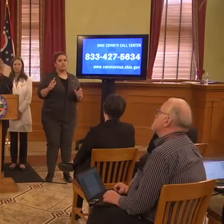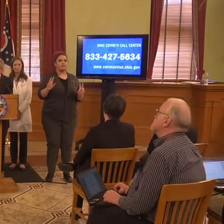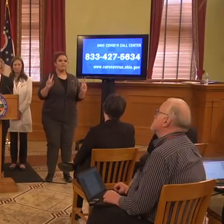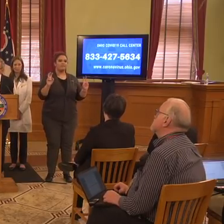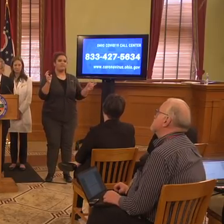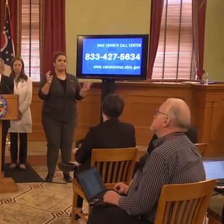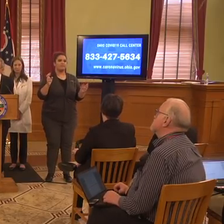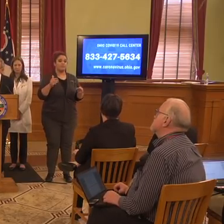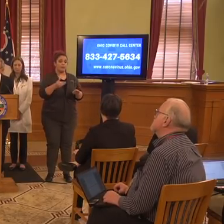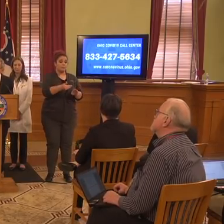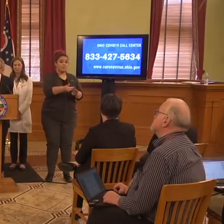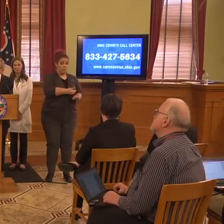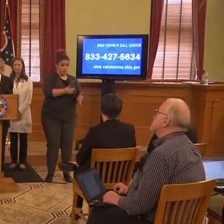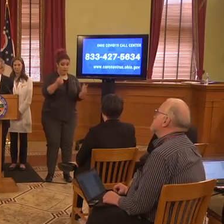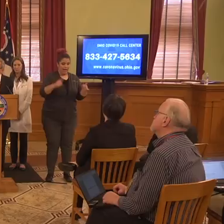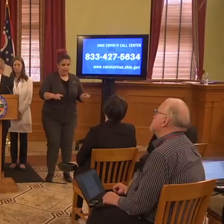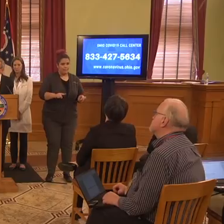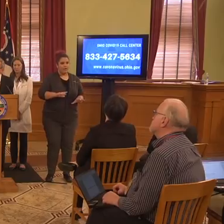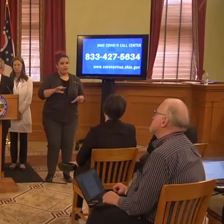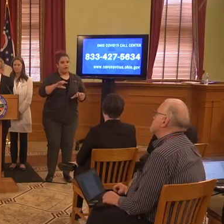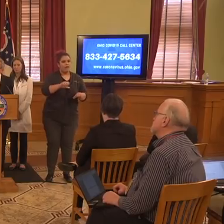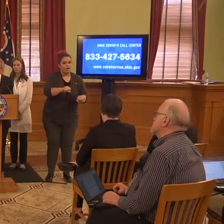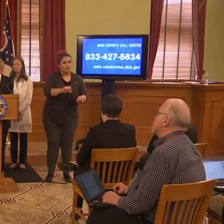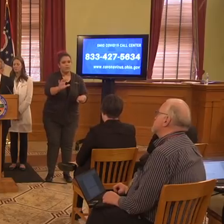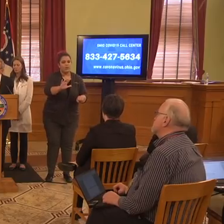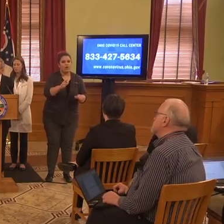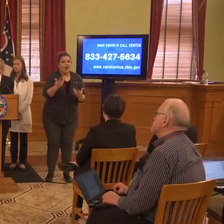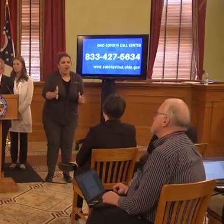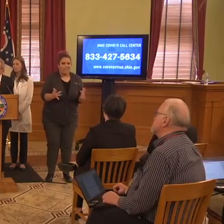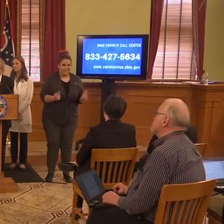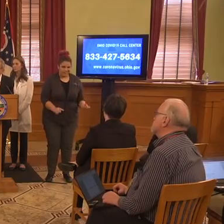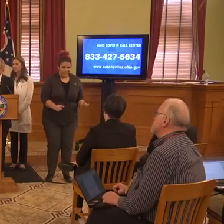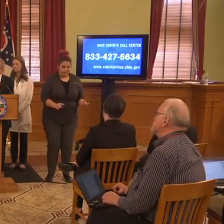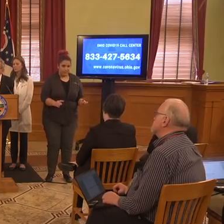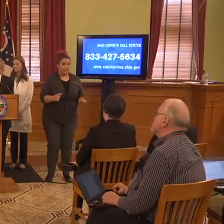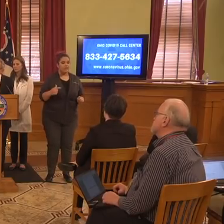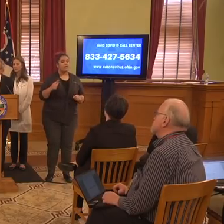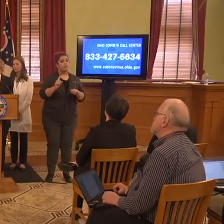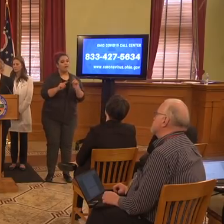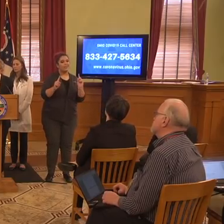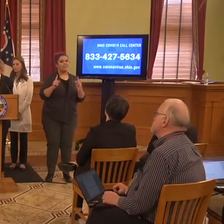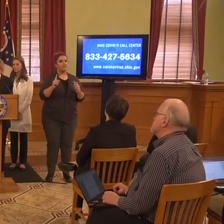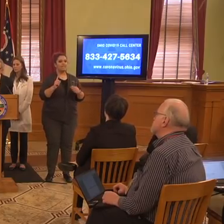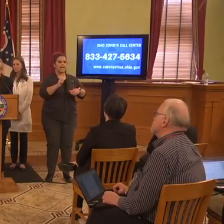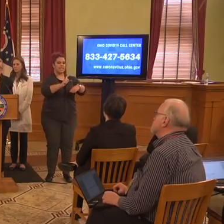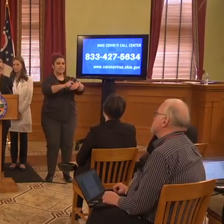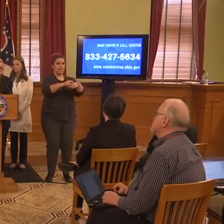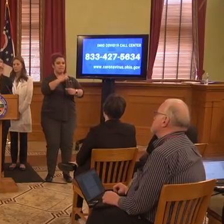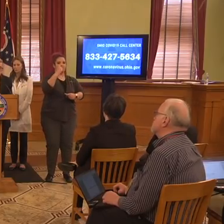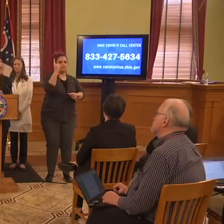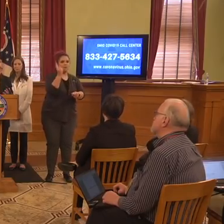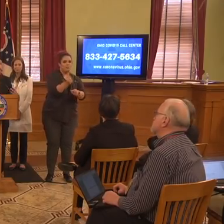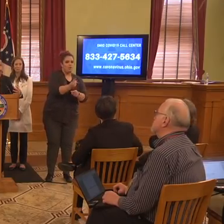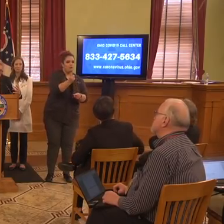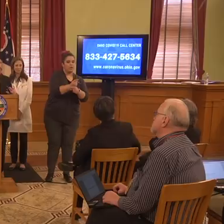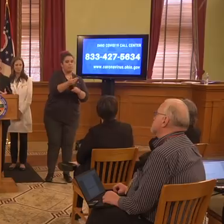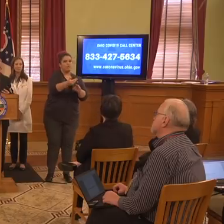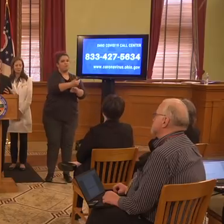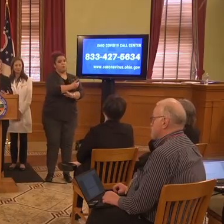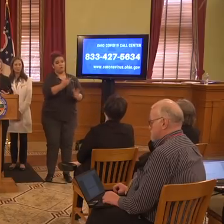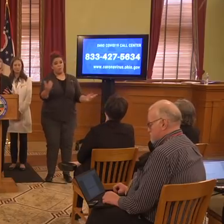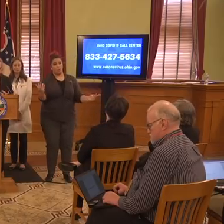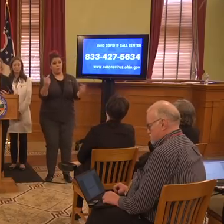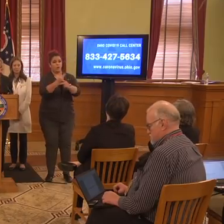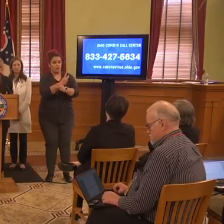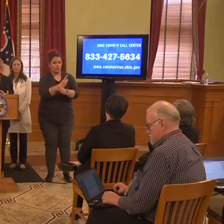this. But what you can do is act at an opportune time. There is a sweet spot in there to act. We think this is it, based upon what